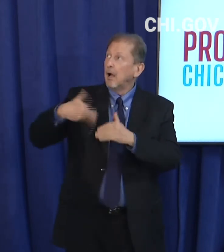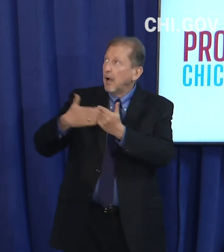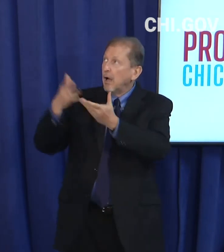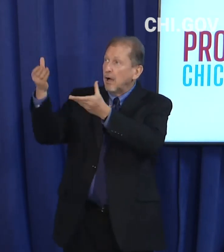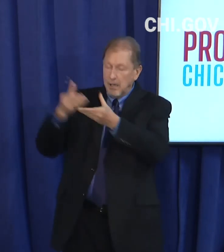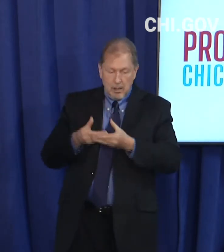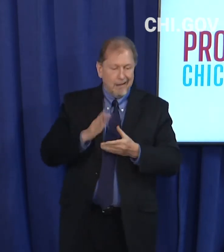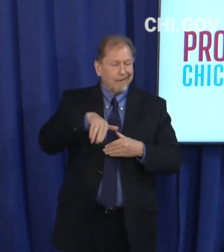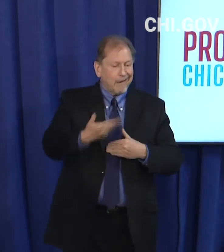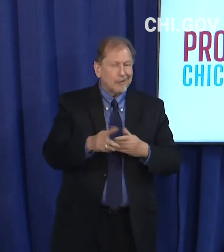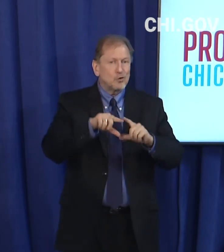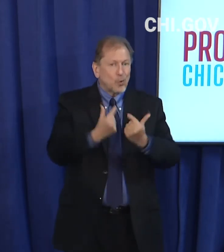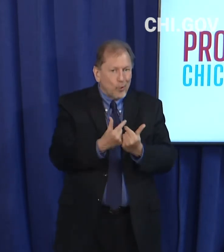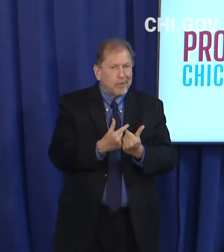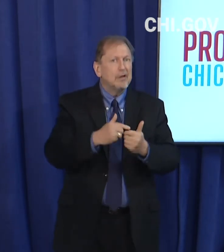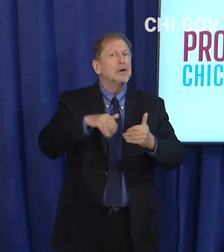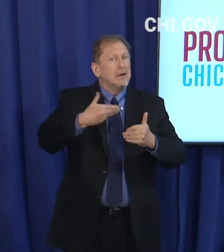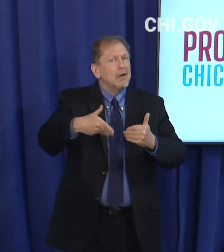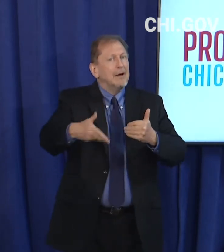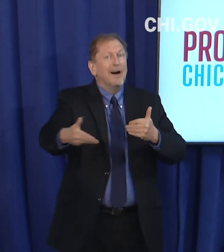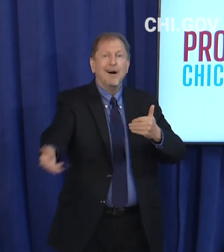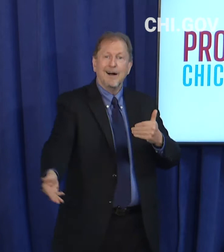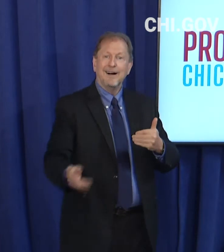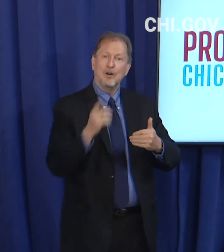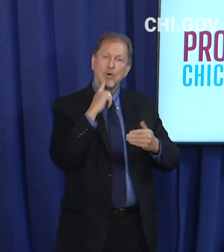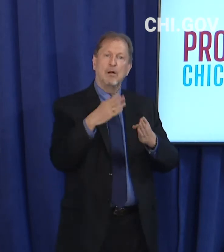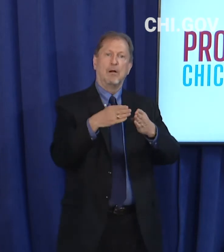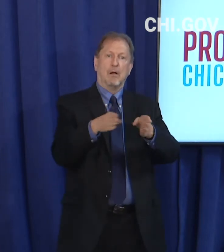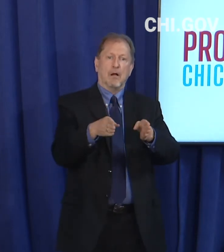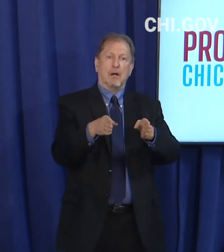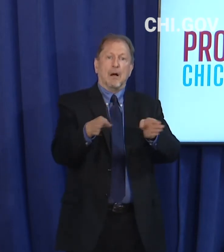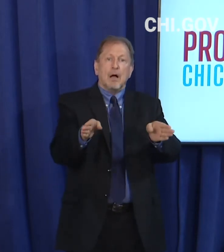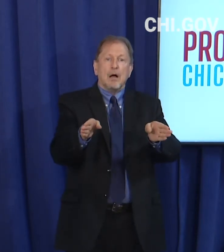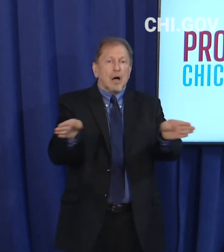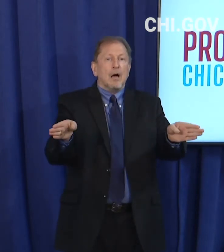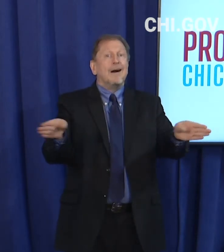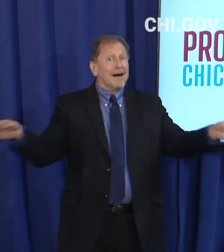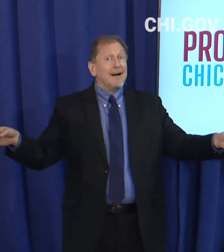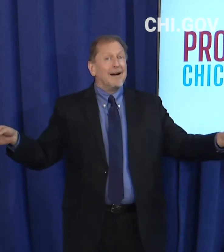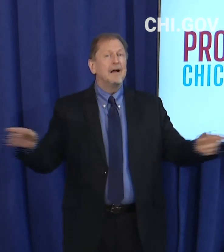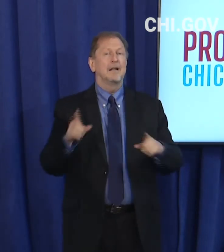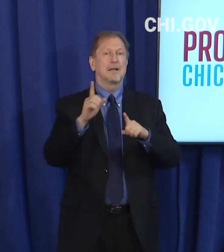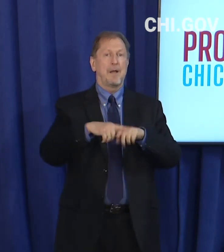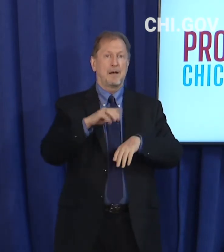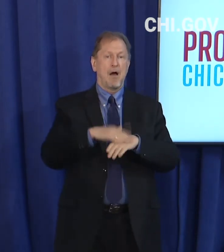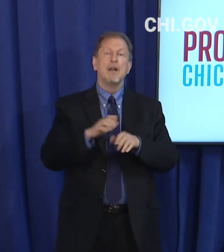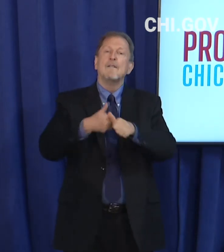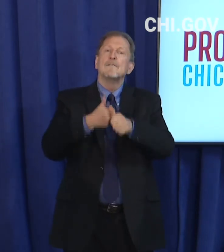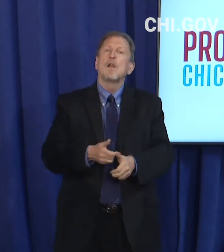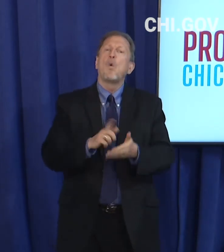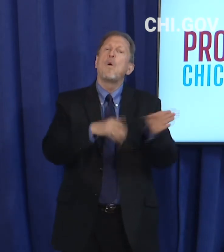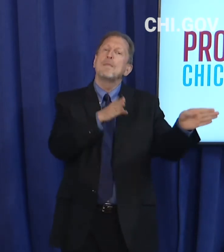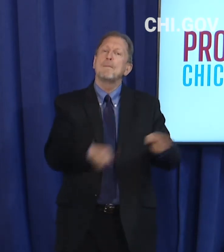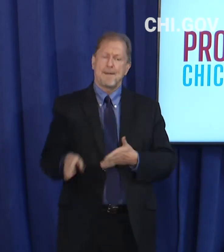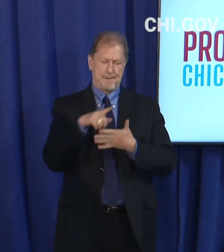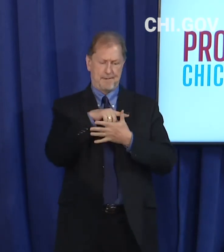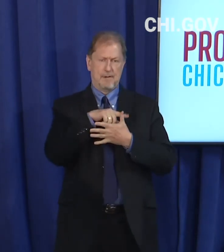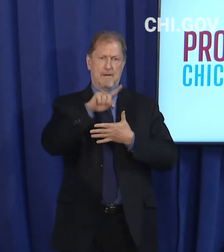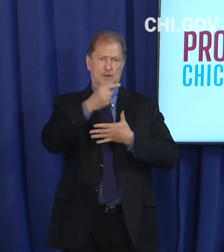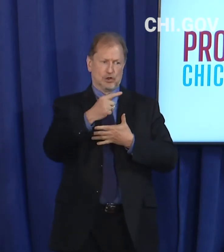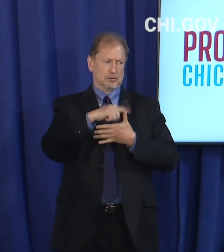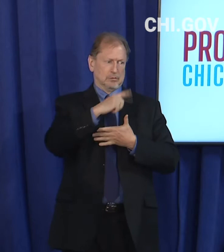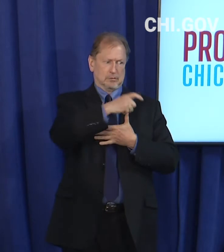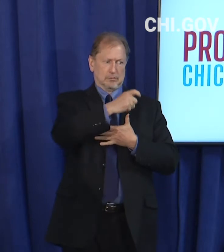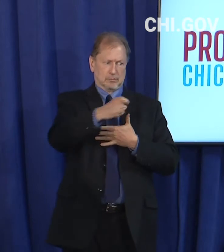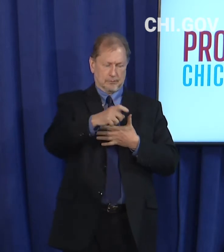we vaccinate our healthcare workers, we will expand to additional groups based on those prioritization recommendations from the ACIP.